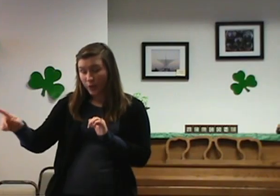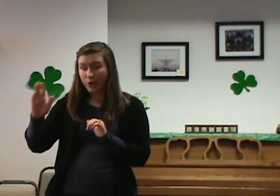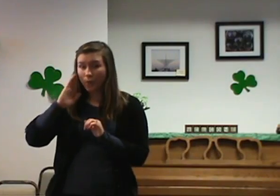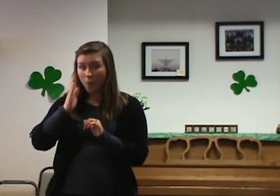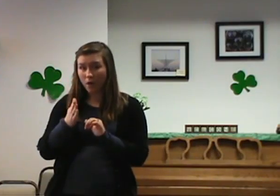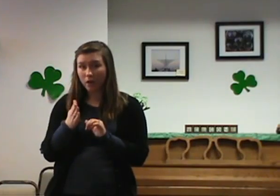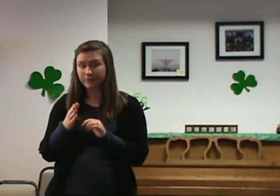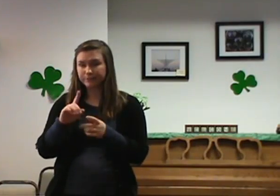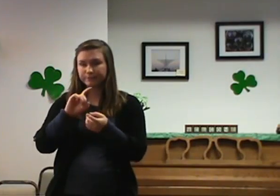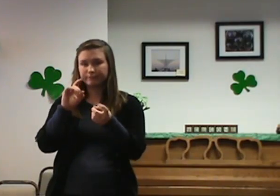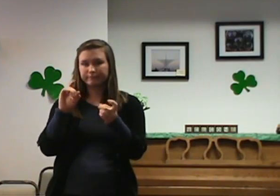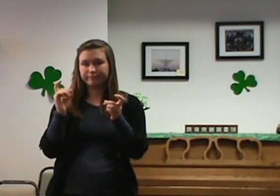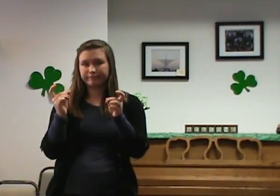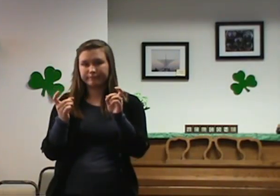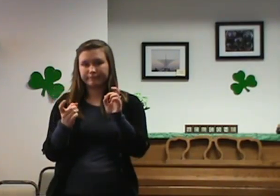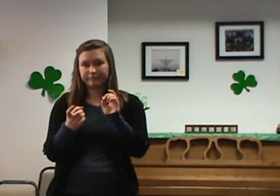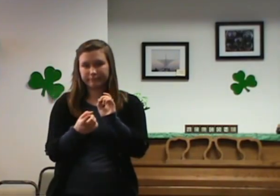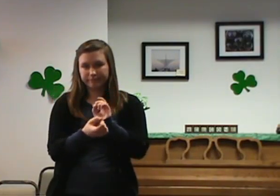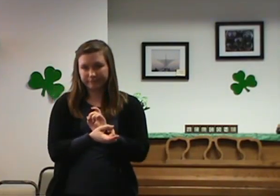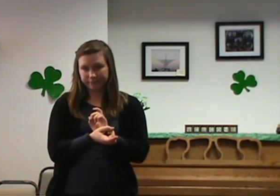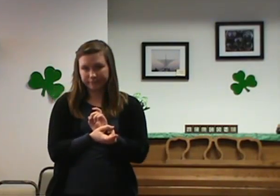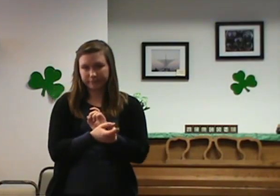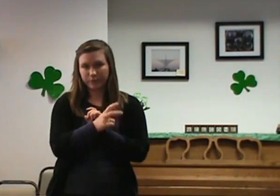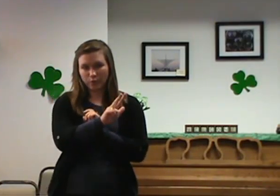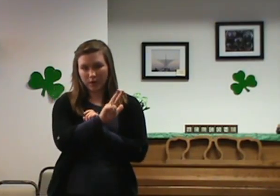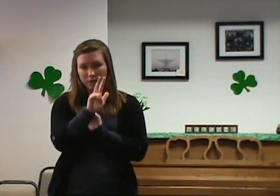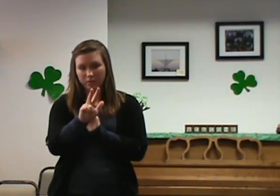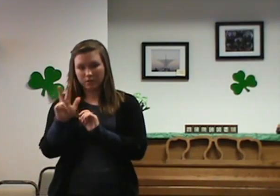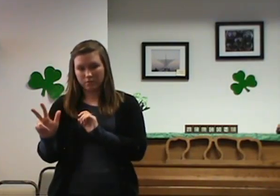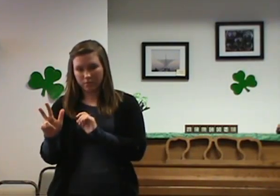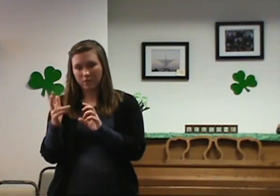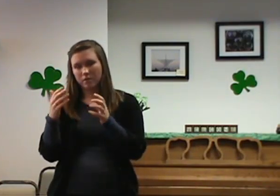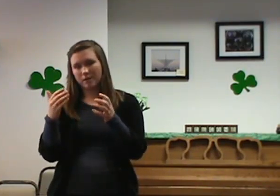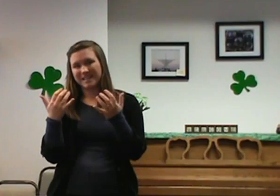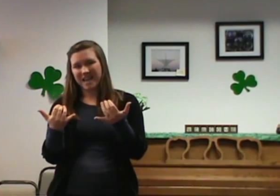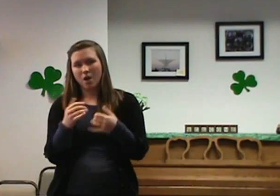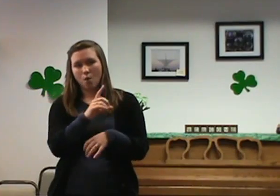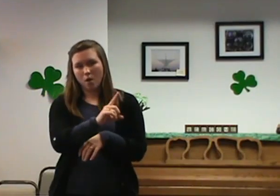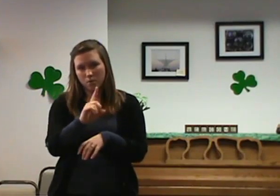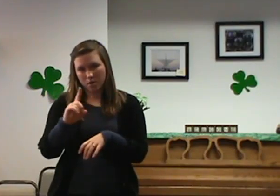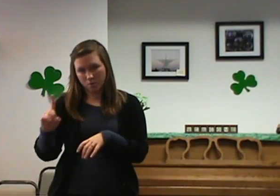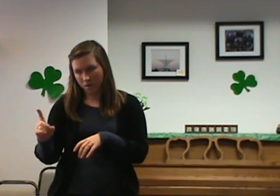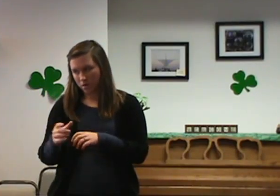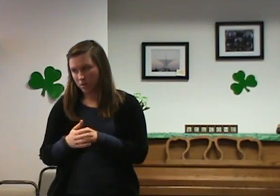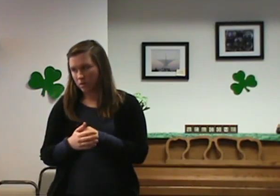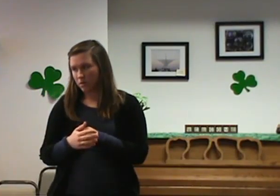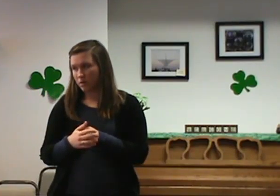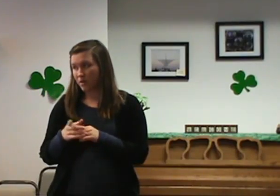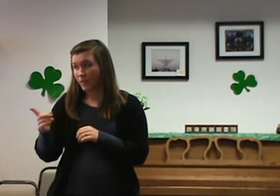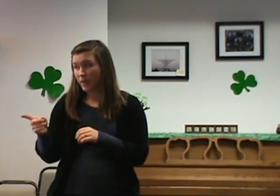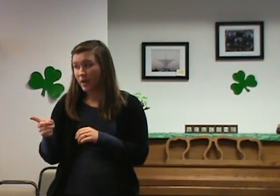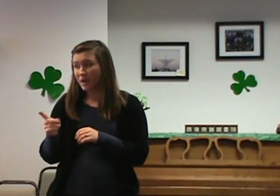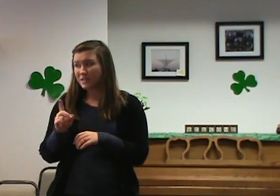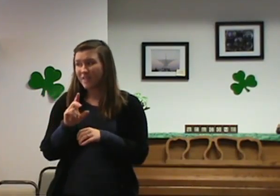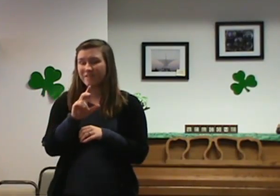by 3s or that. The new one of this one, we just got in the store. This one sells for $545. The new ones